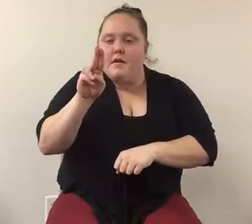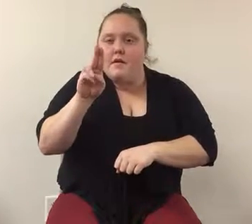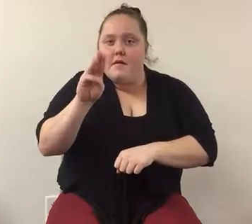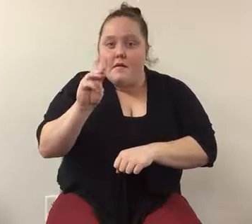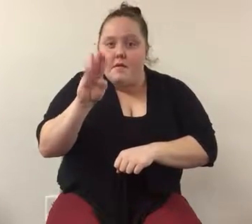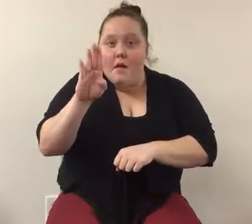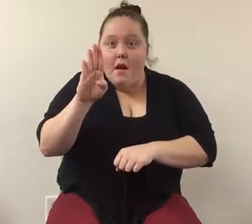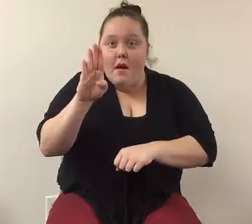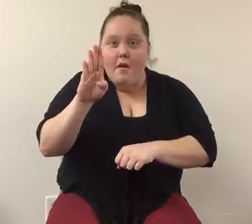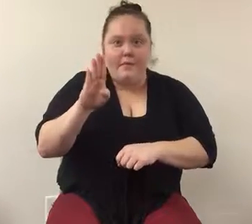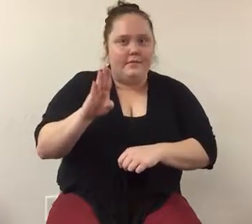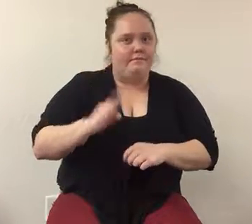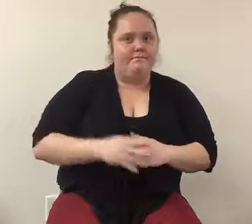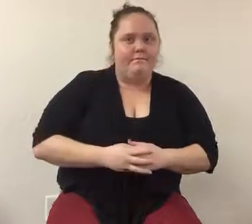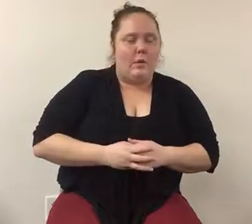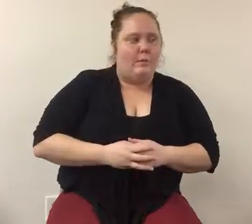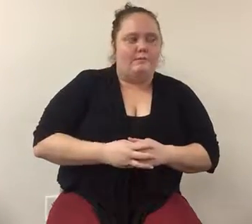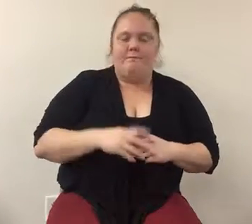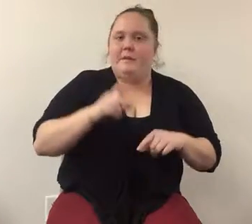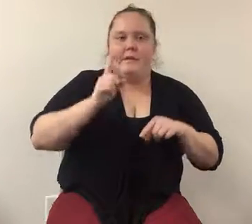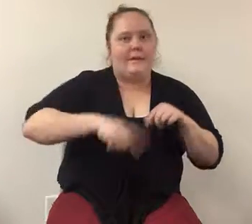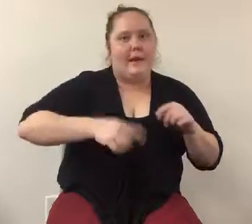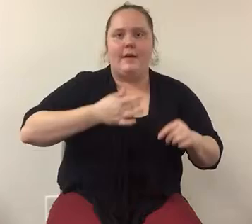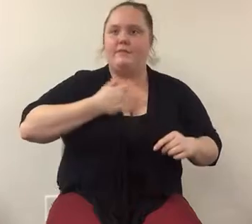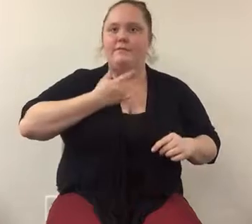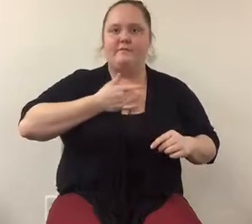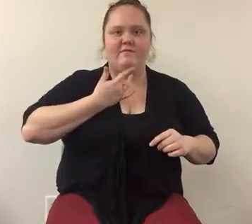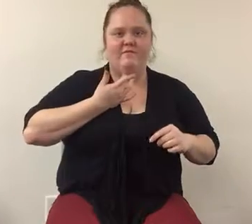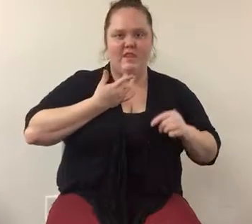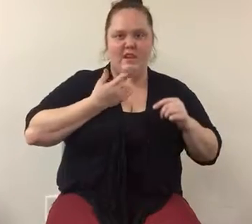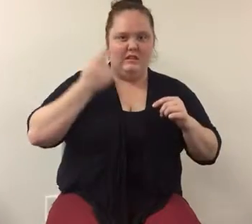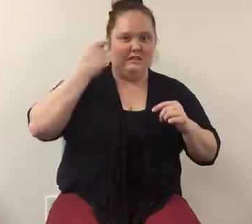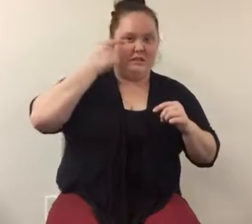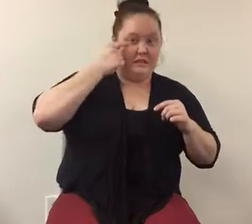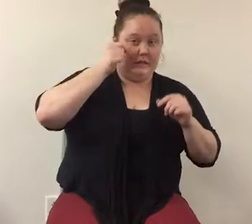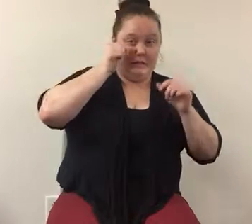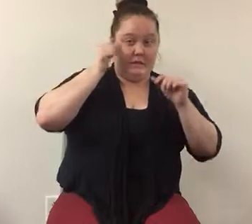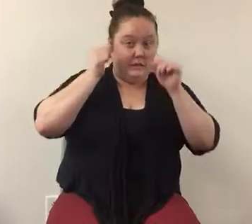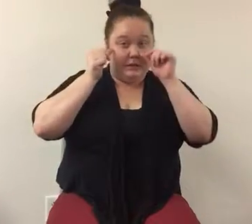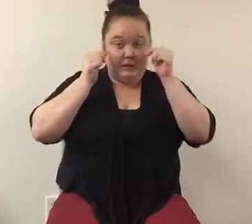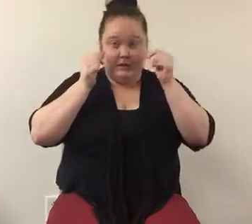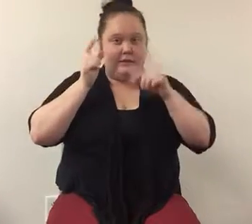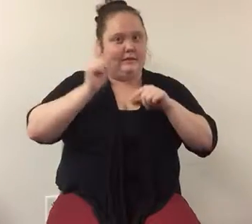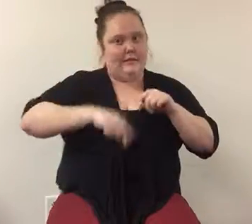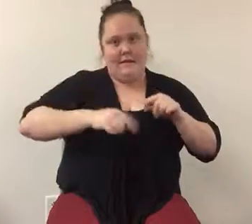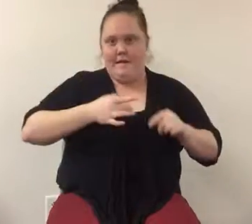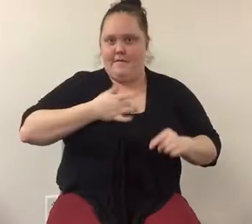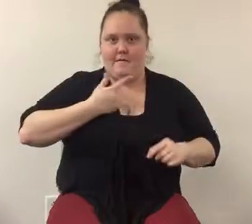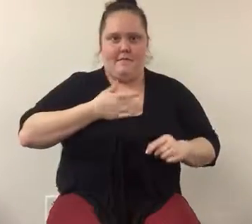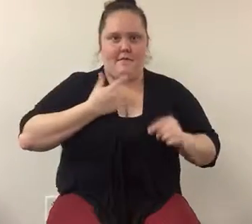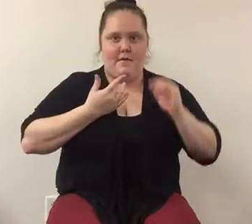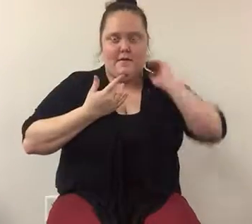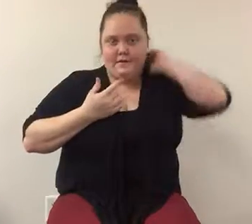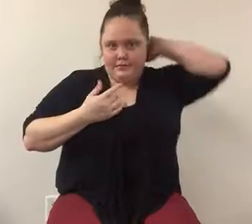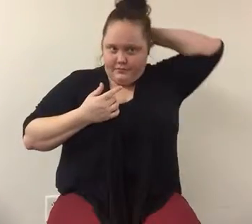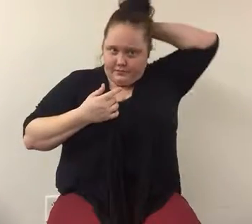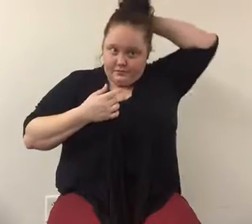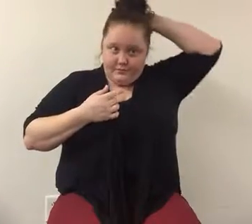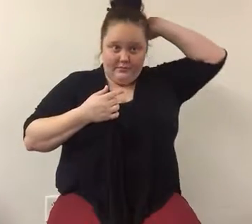kind of come at them with surgical instruments. But the anesthetic also kind of numbs your vision, so you don't really see what's